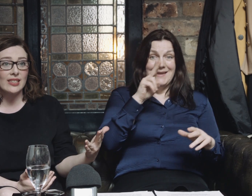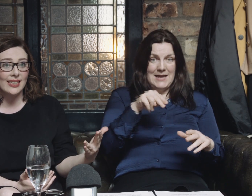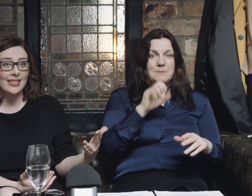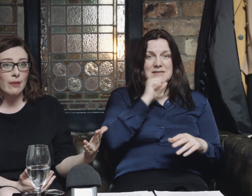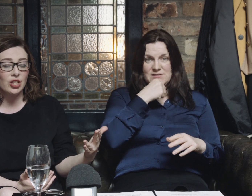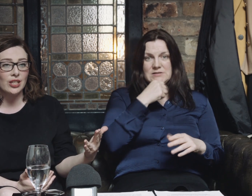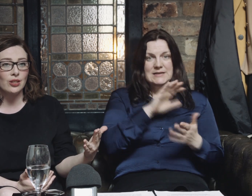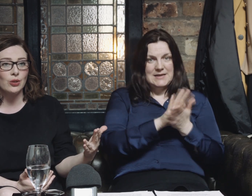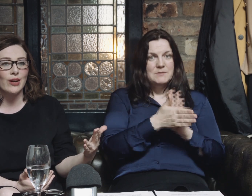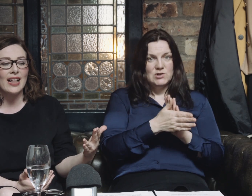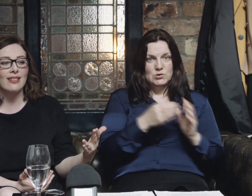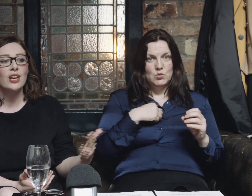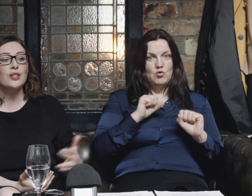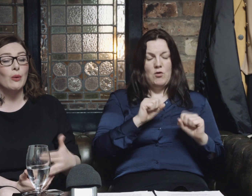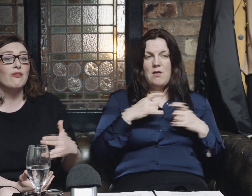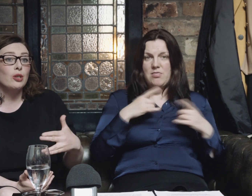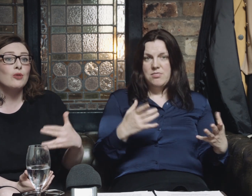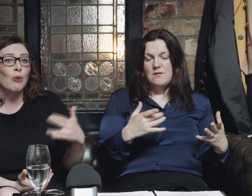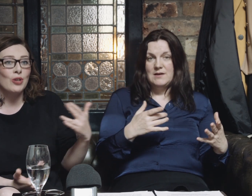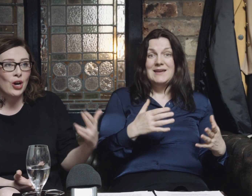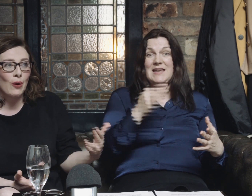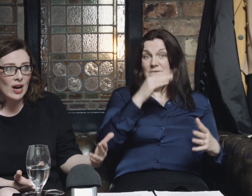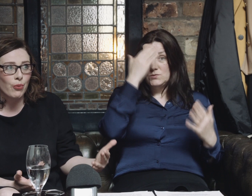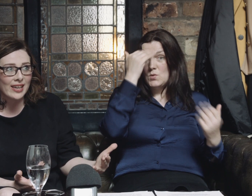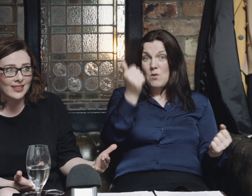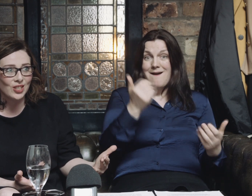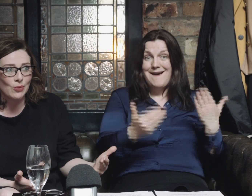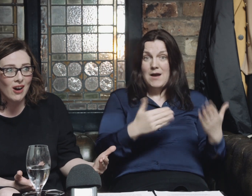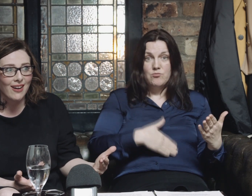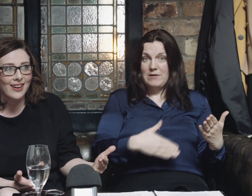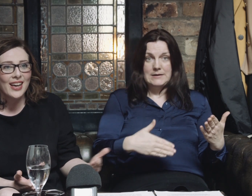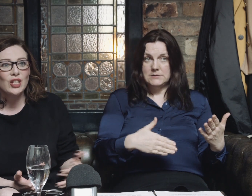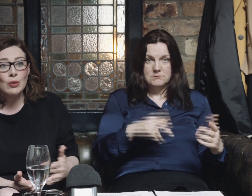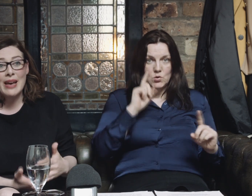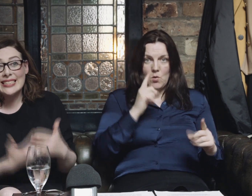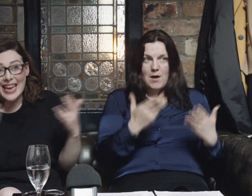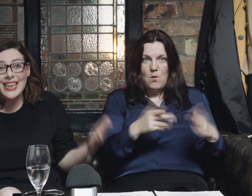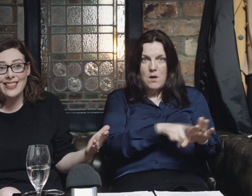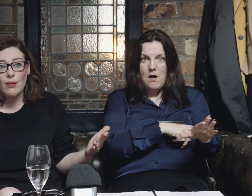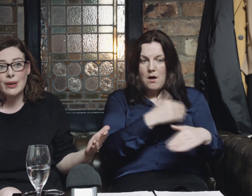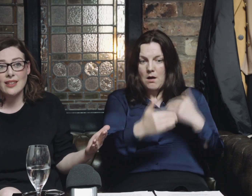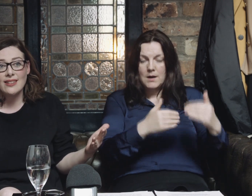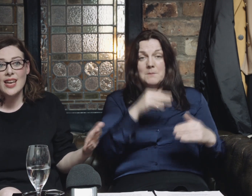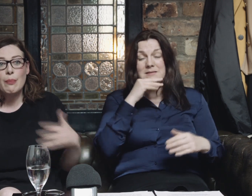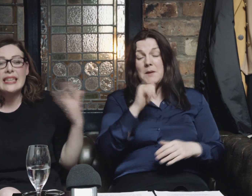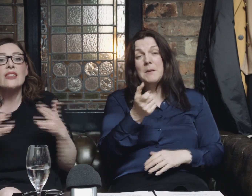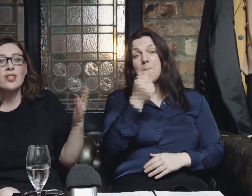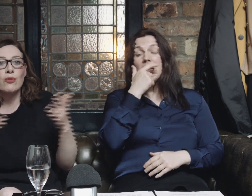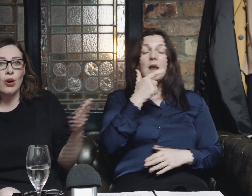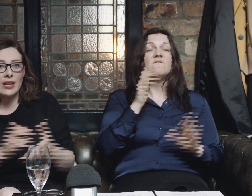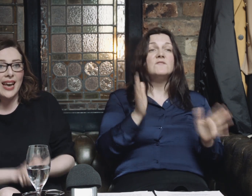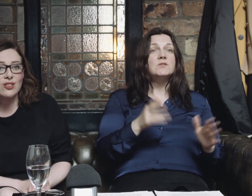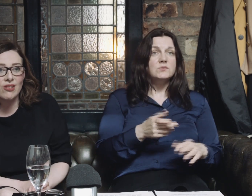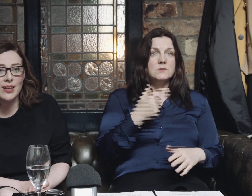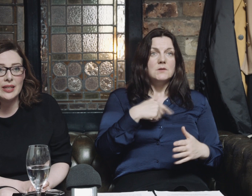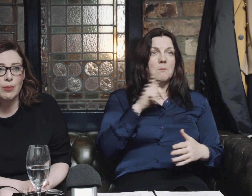be seriously damaging to your health. So if you don't know how pregnant you are, you may take that pill believing